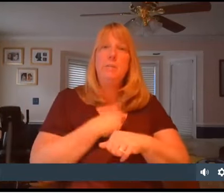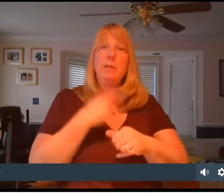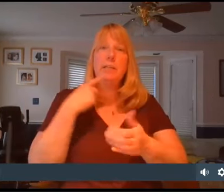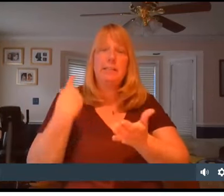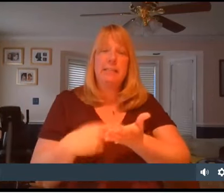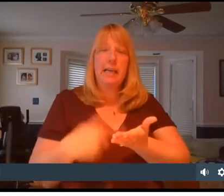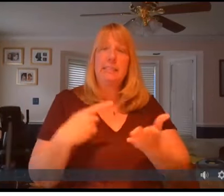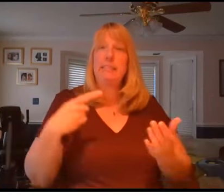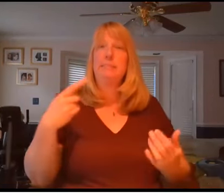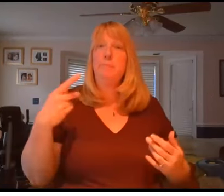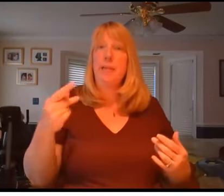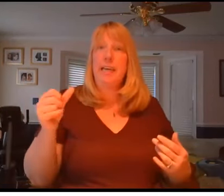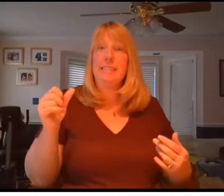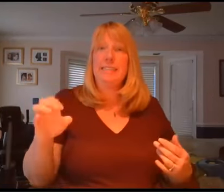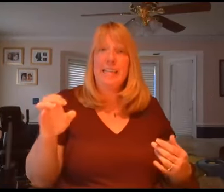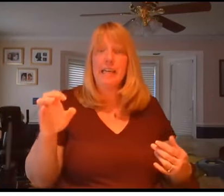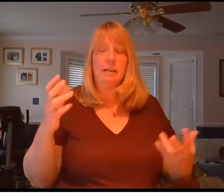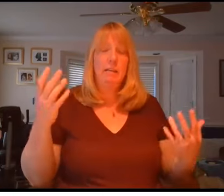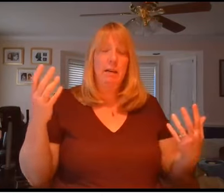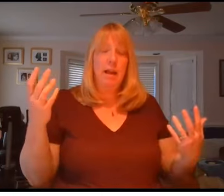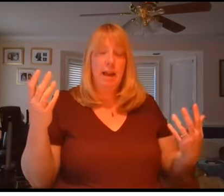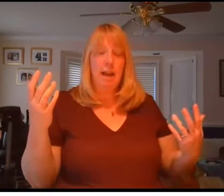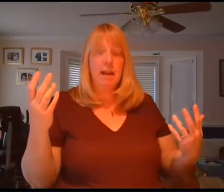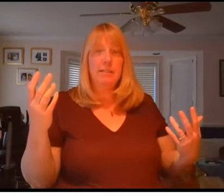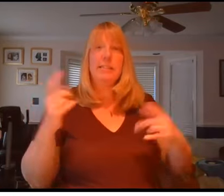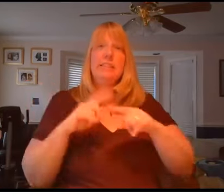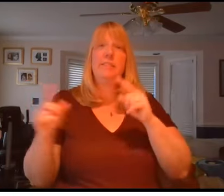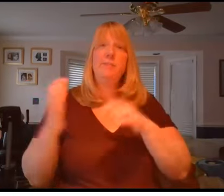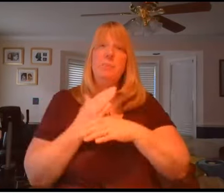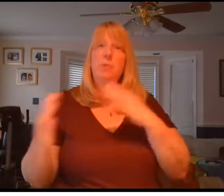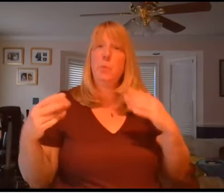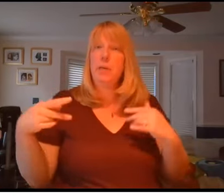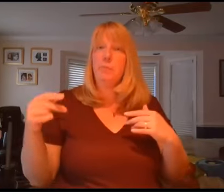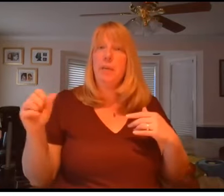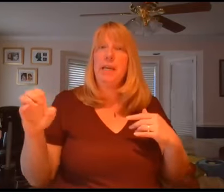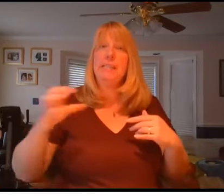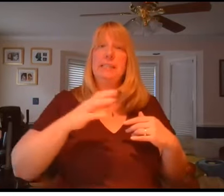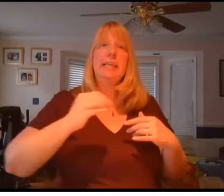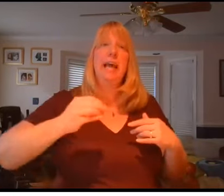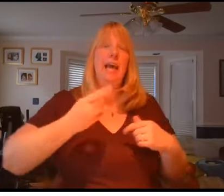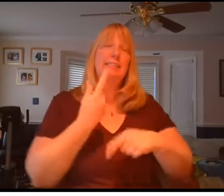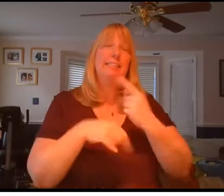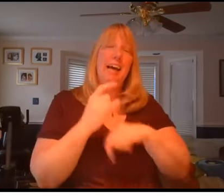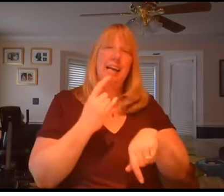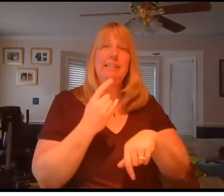Hello, okay. Today we will be discussing PSE and the difference between PSE and